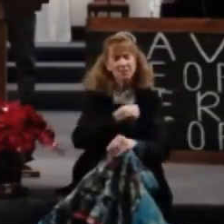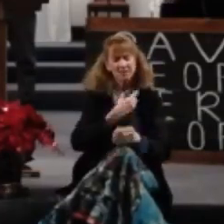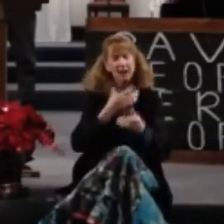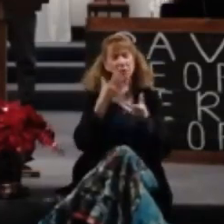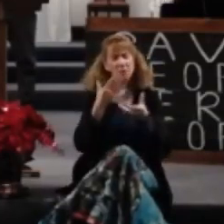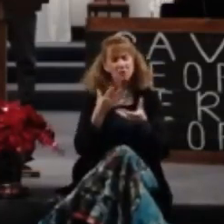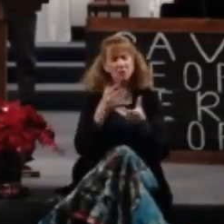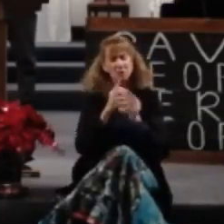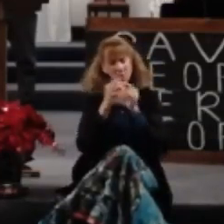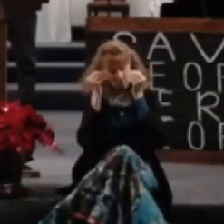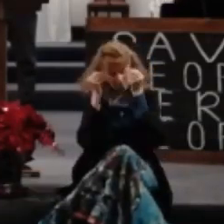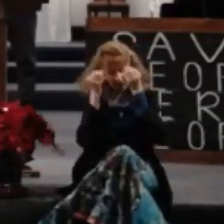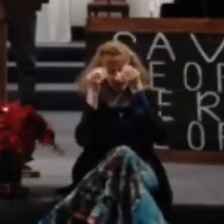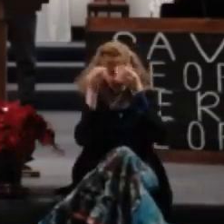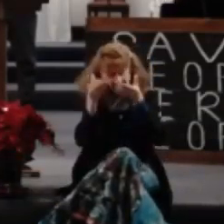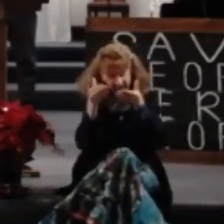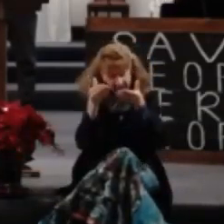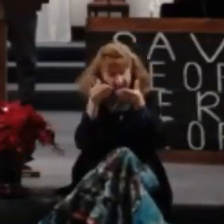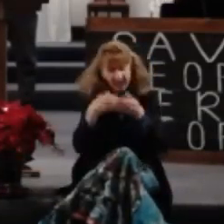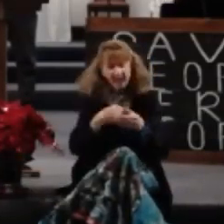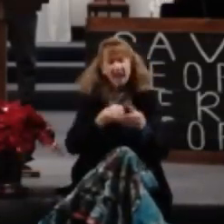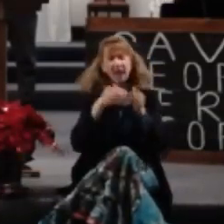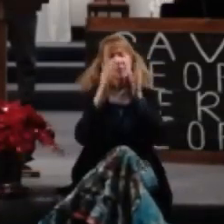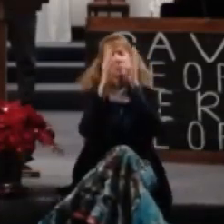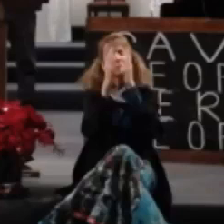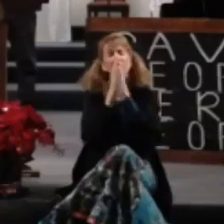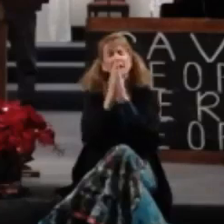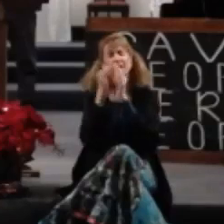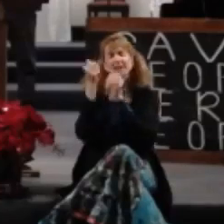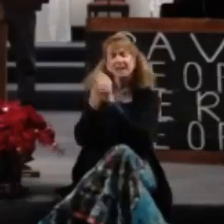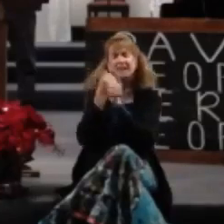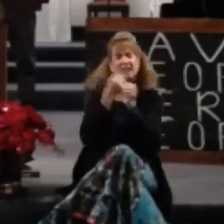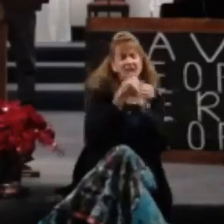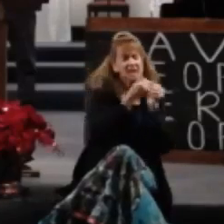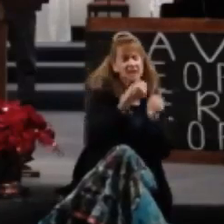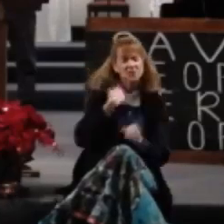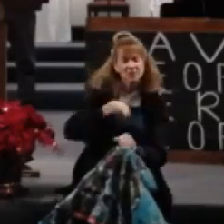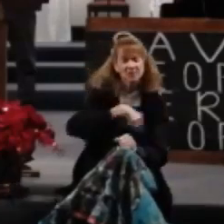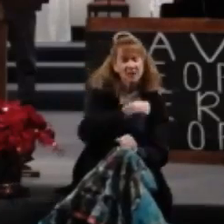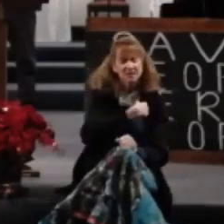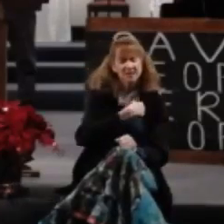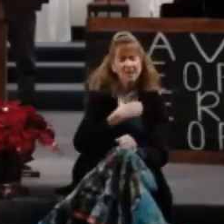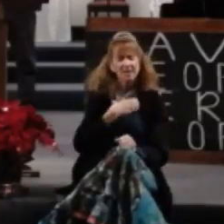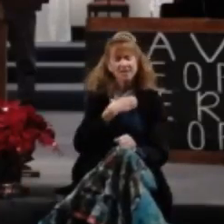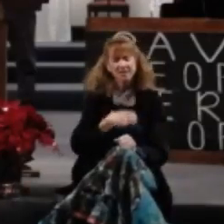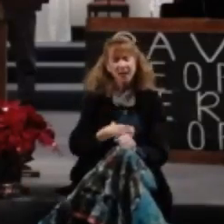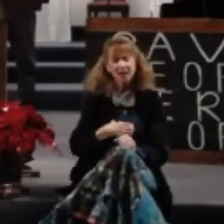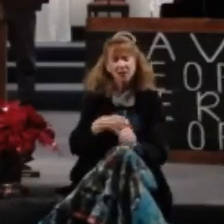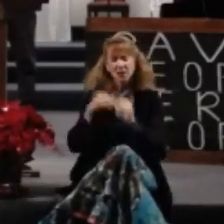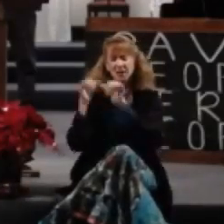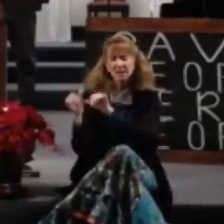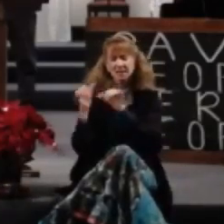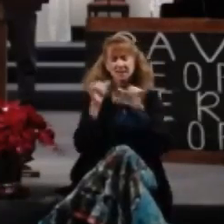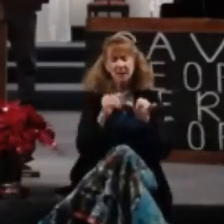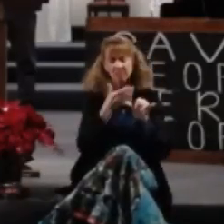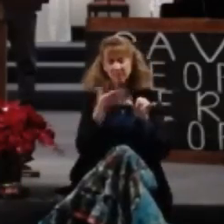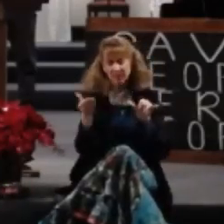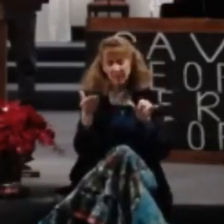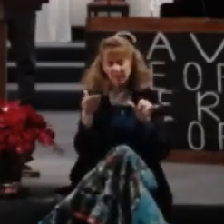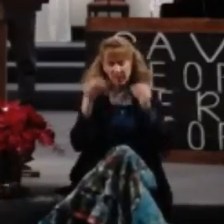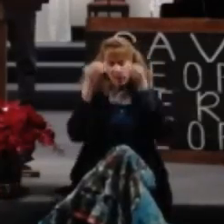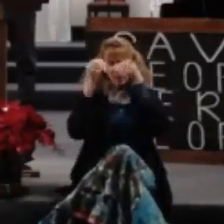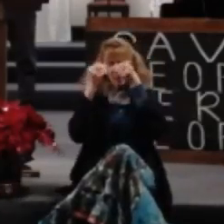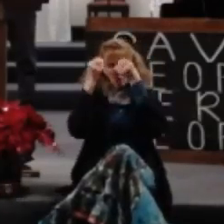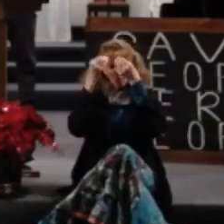it. And I pray that each one of us here this morning desire the same thing, obeying you, obeying